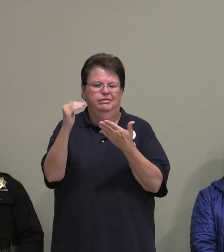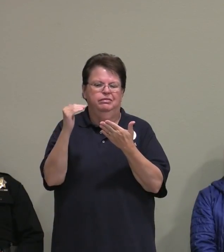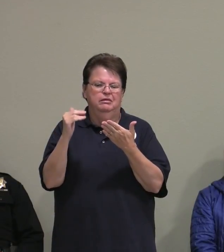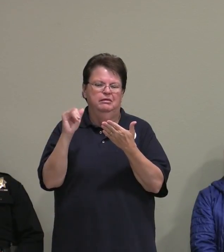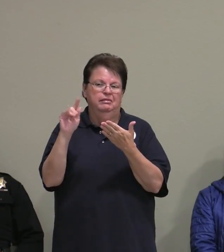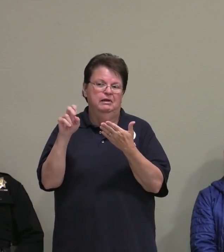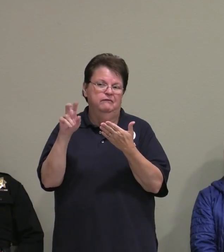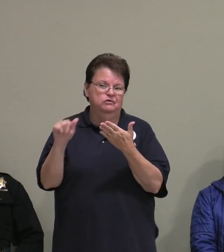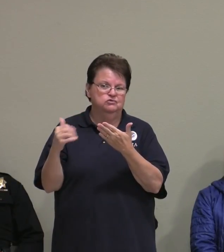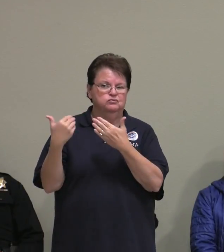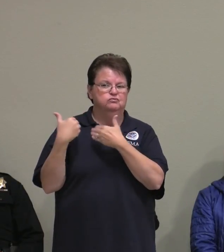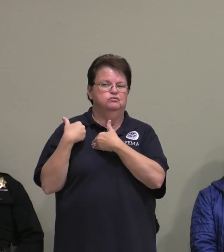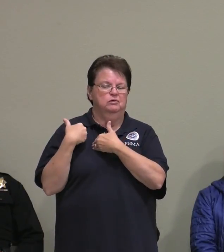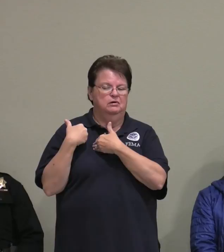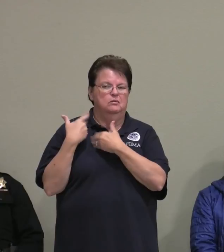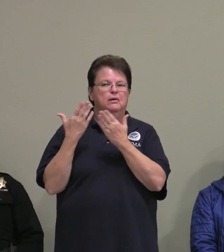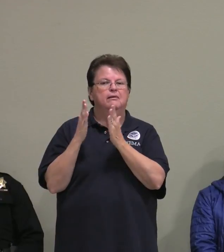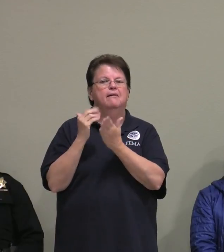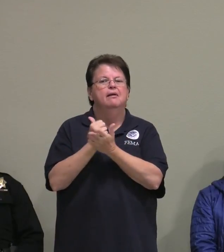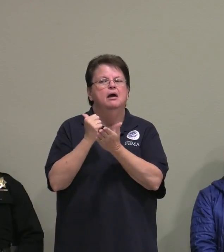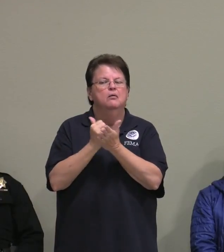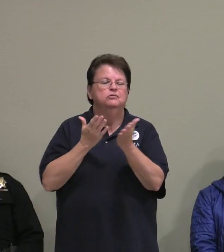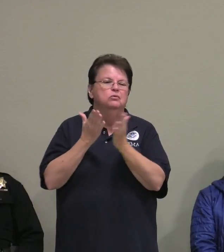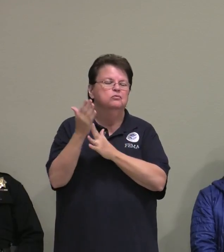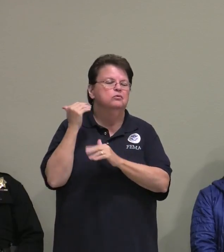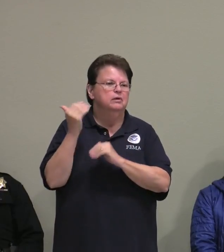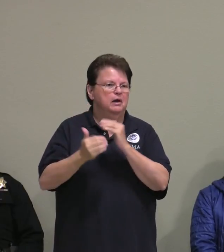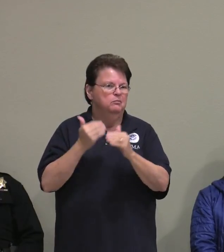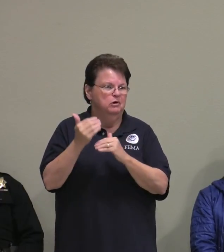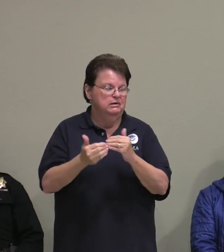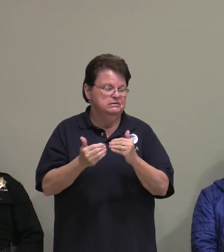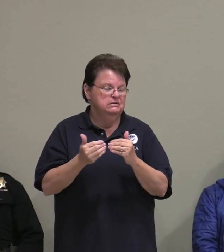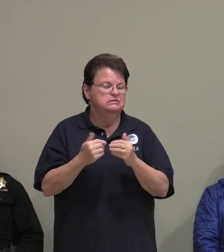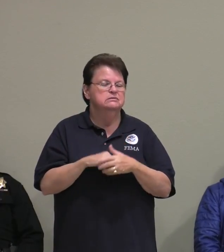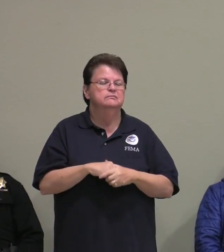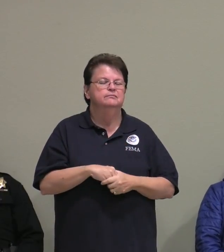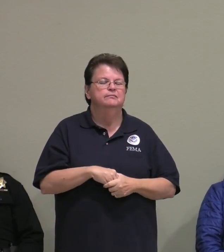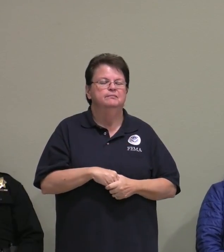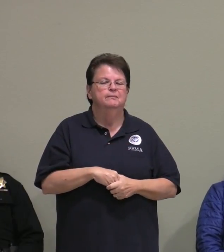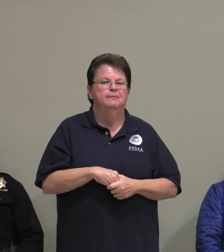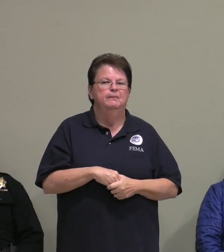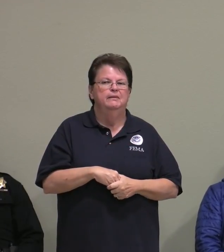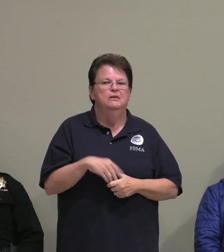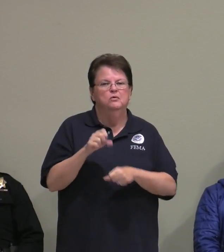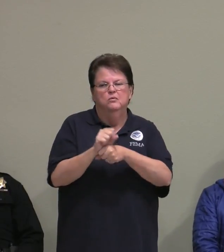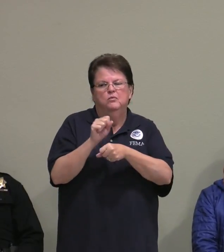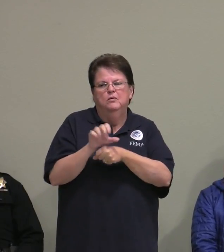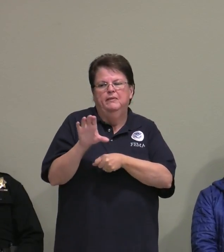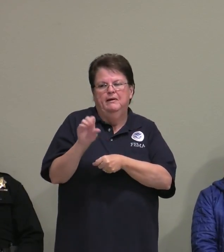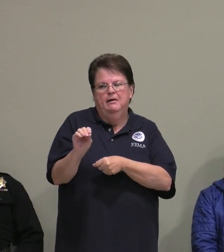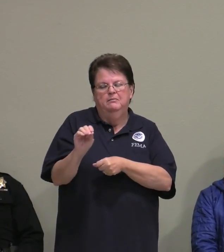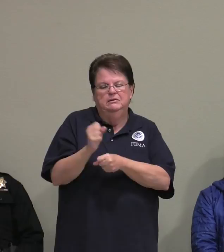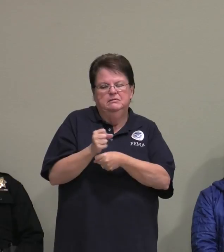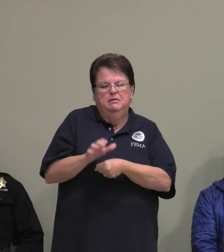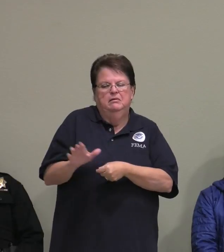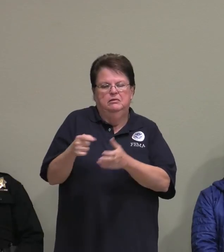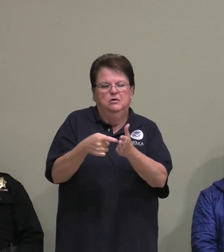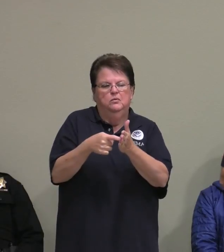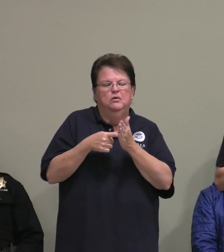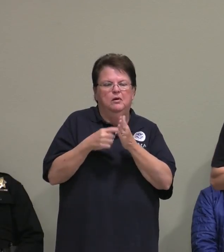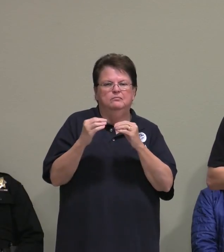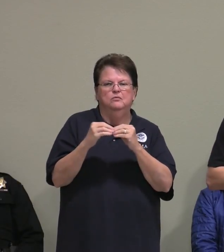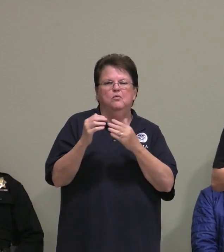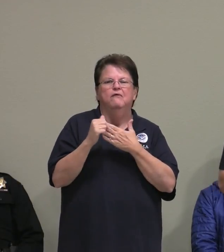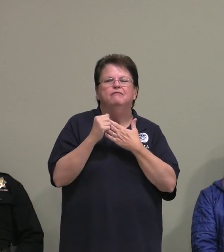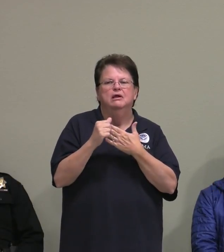contact us. We can either help you through that process or maybe work with that company to make their requirements more